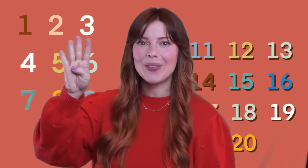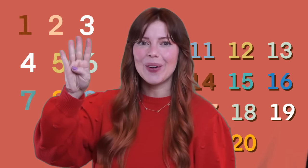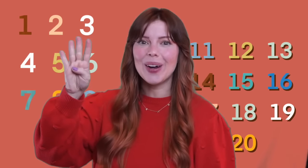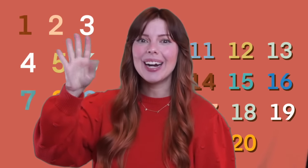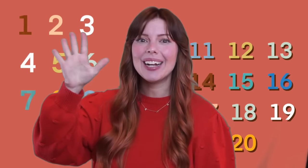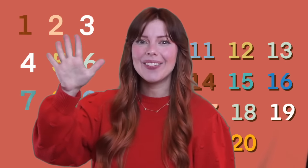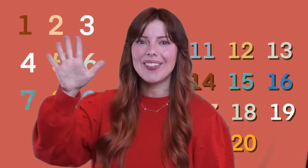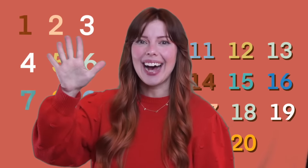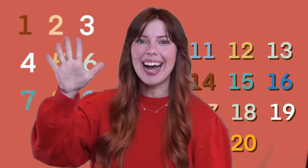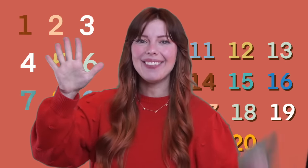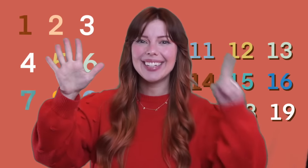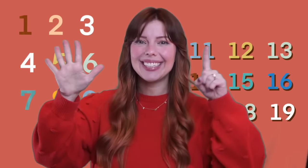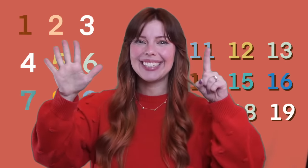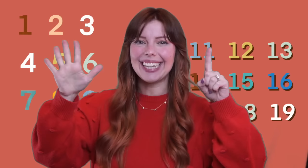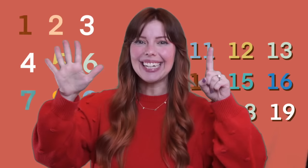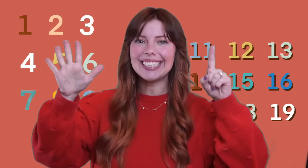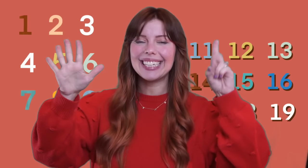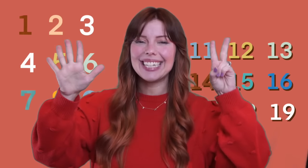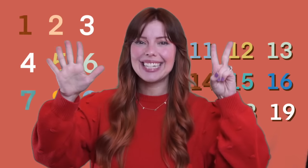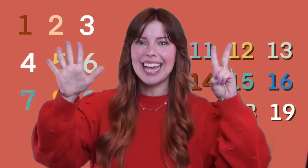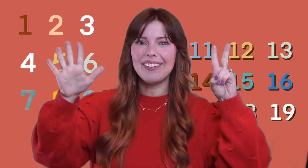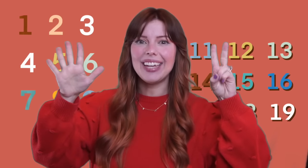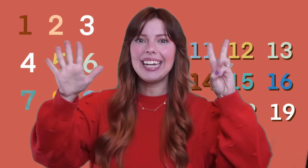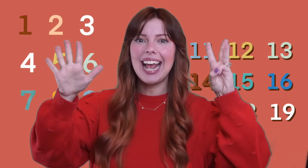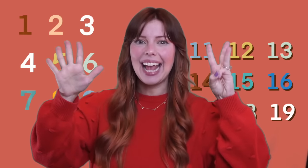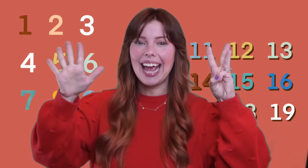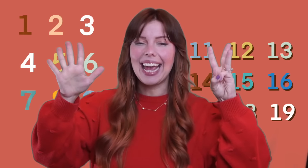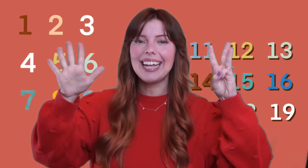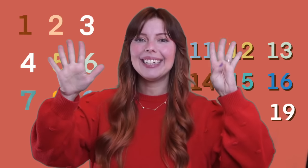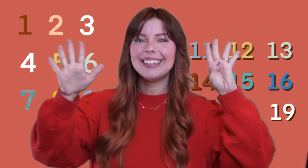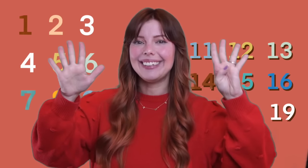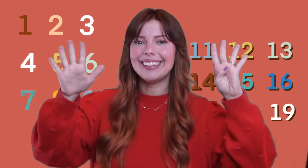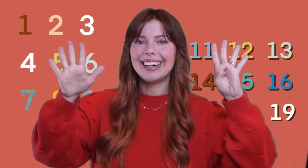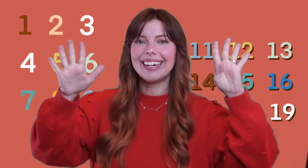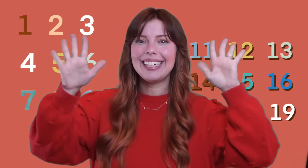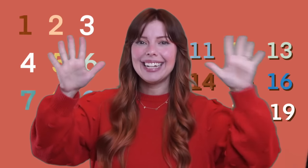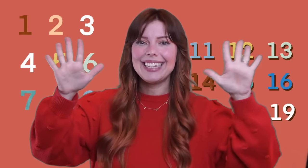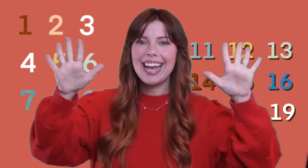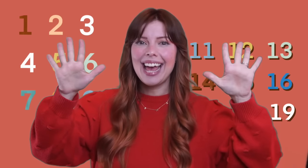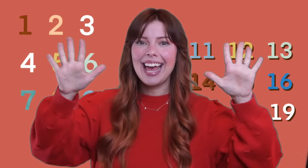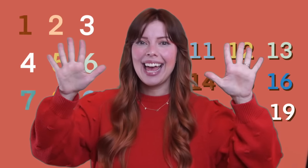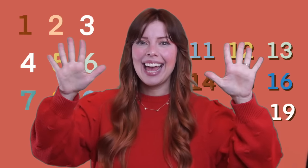4, 5, 6, 7, 8, 9, 10!